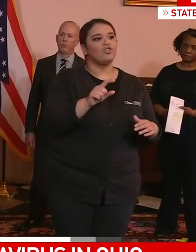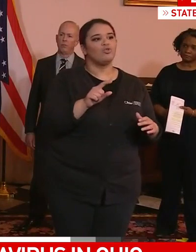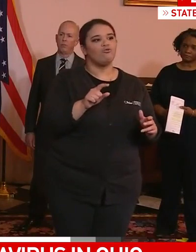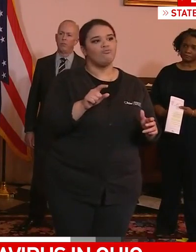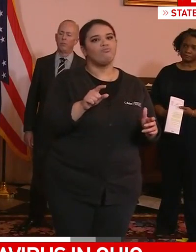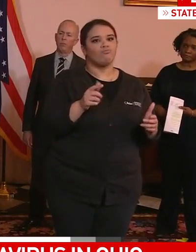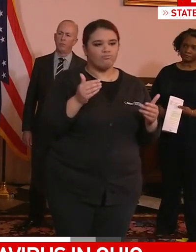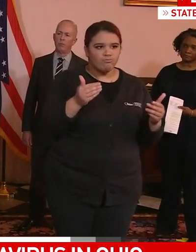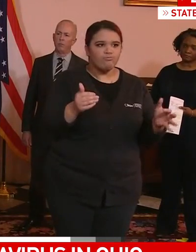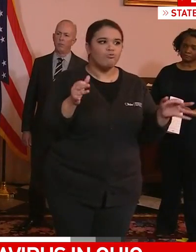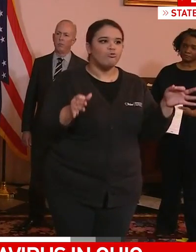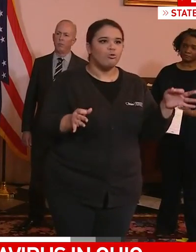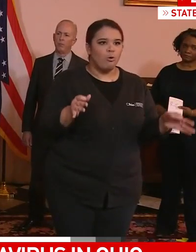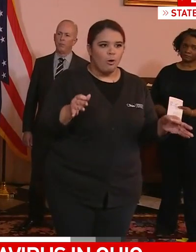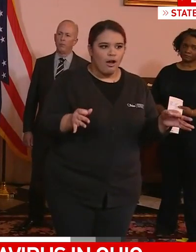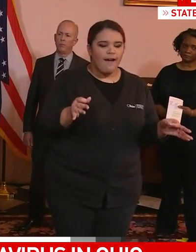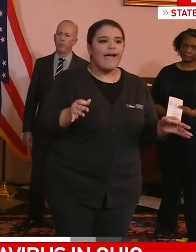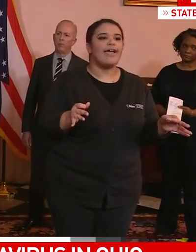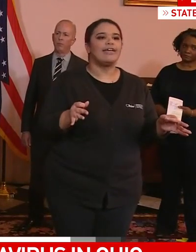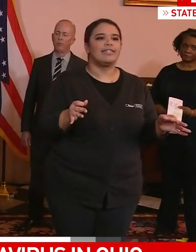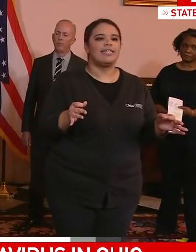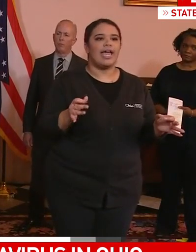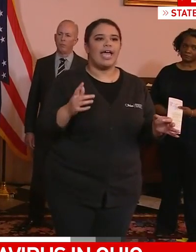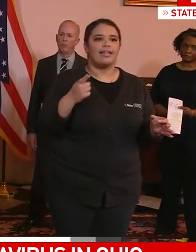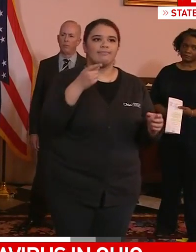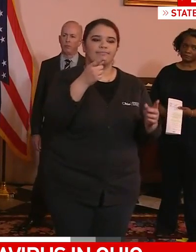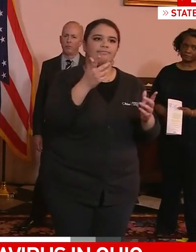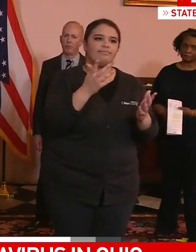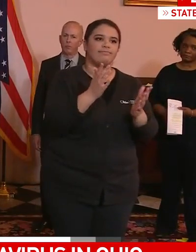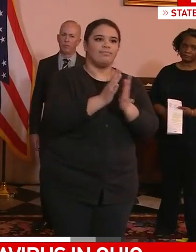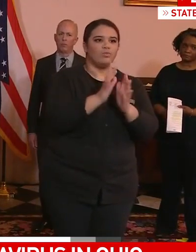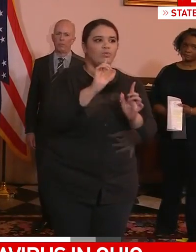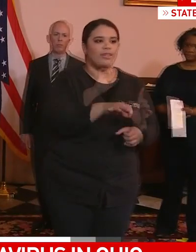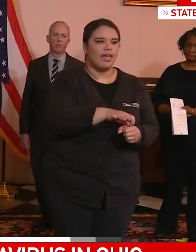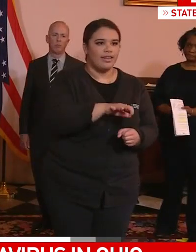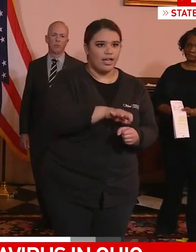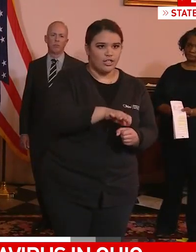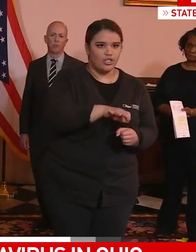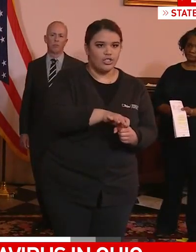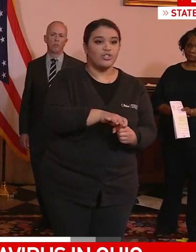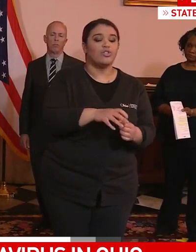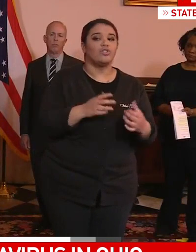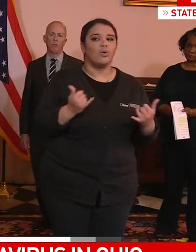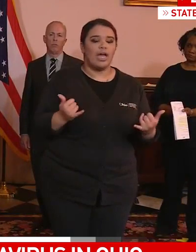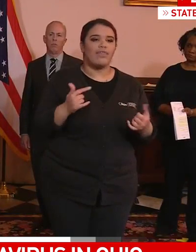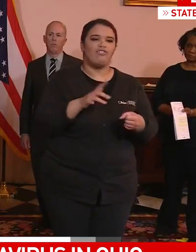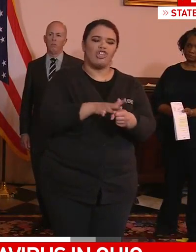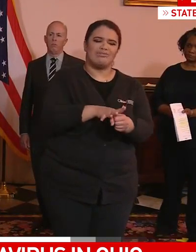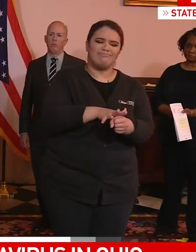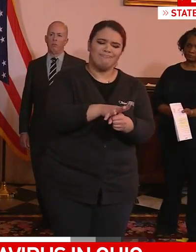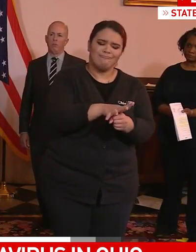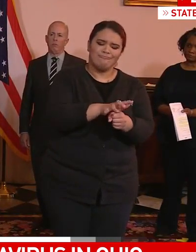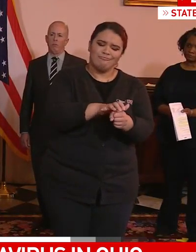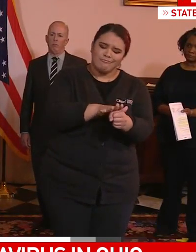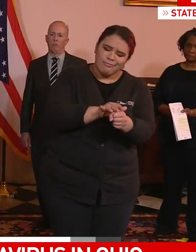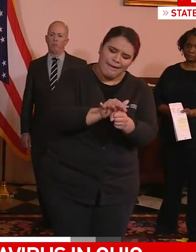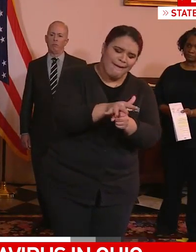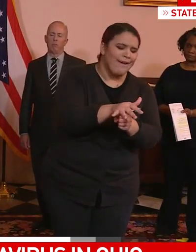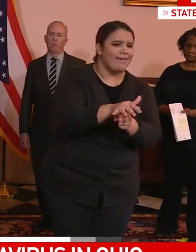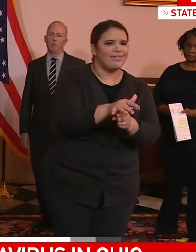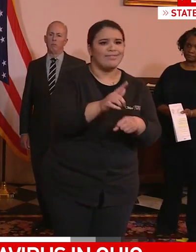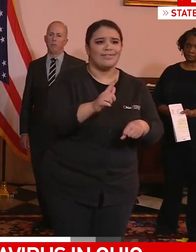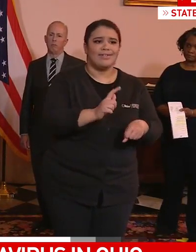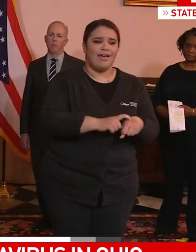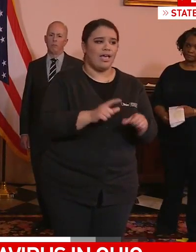basically extending the election to allow ample time for absentee